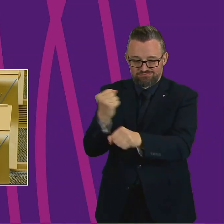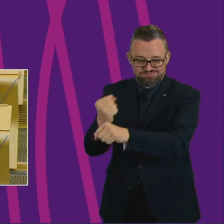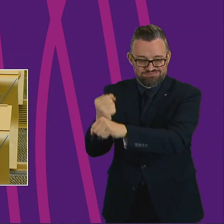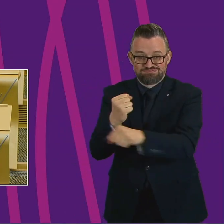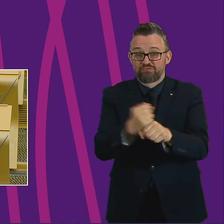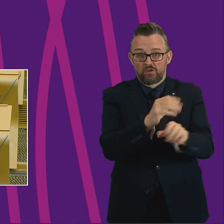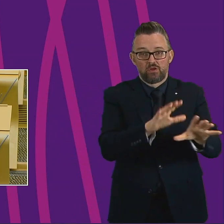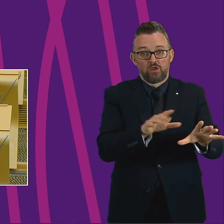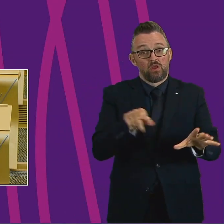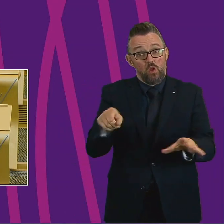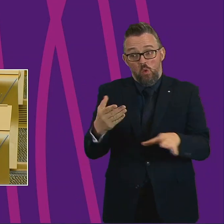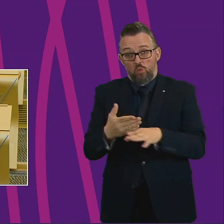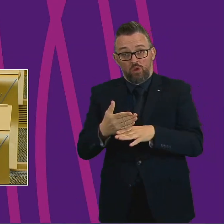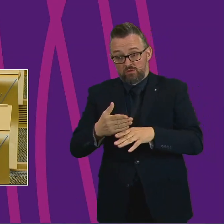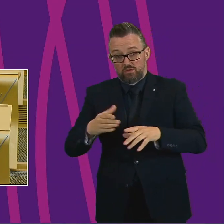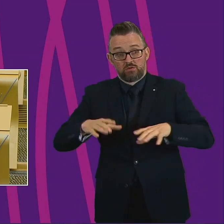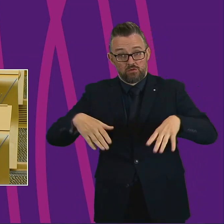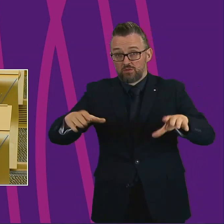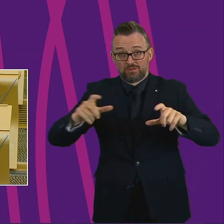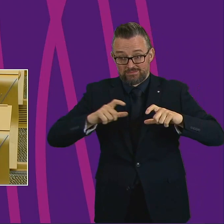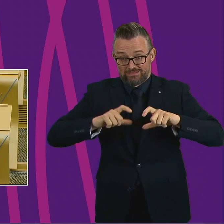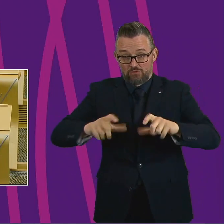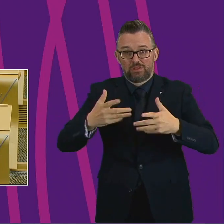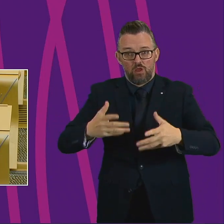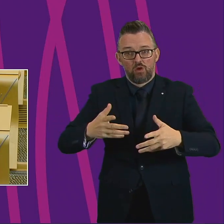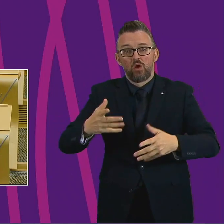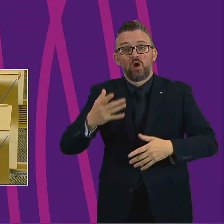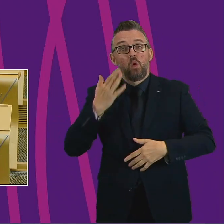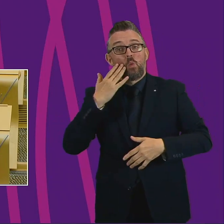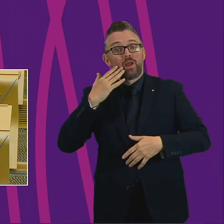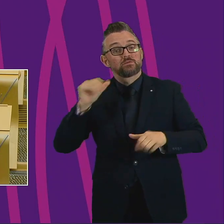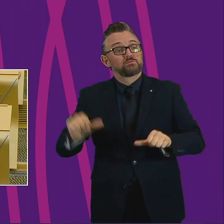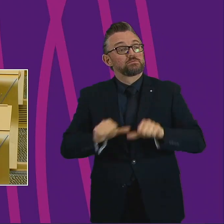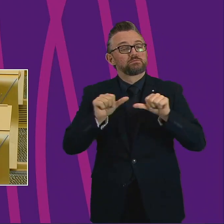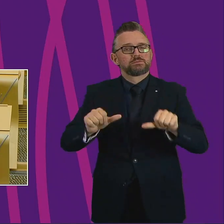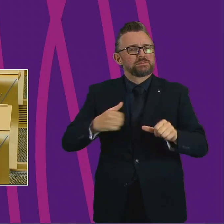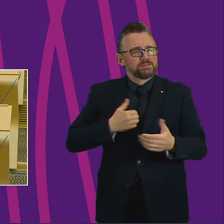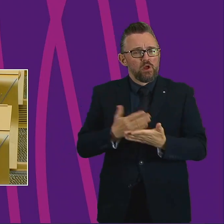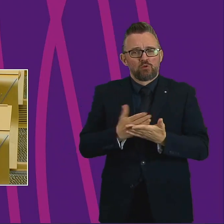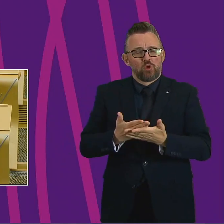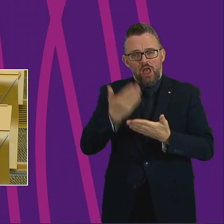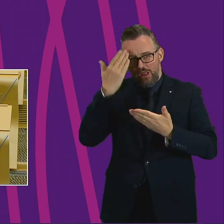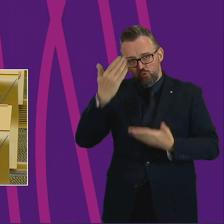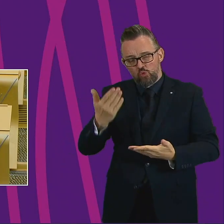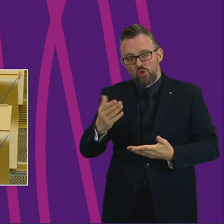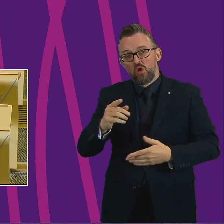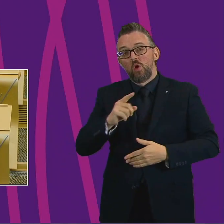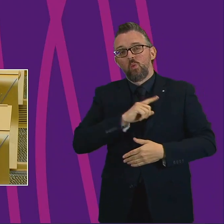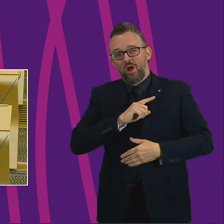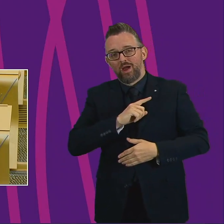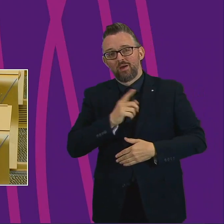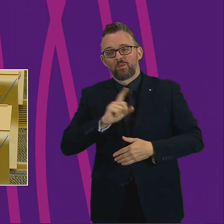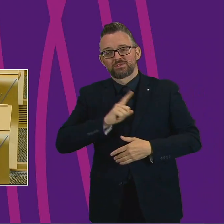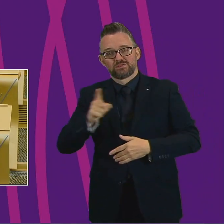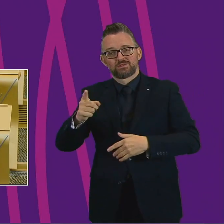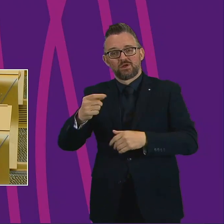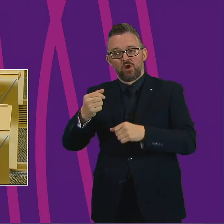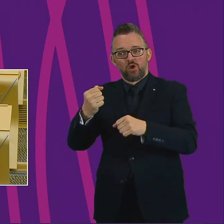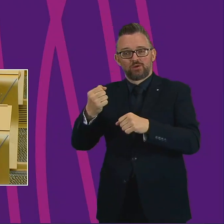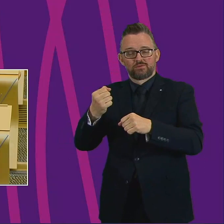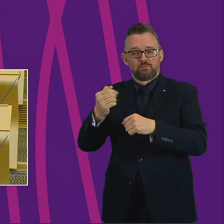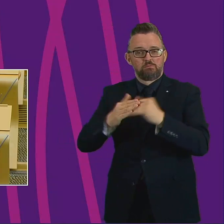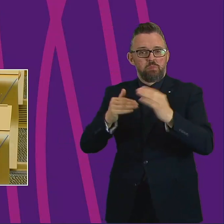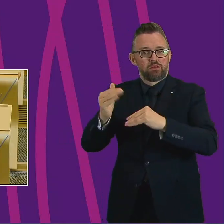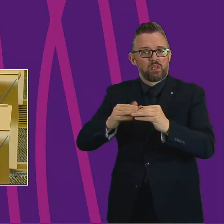is underway. It will be completed. I don't yet have the final timeline of that. That's partly to do with construction supply